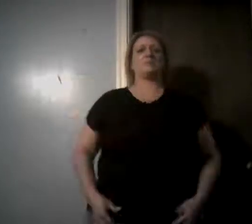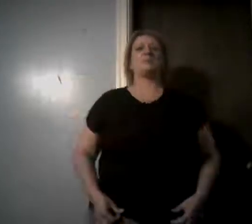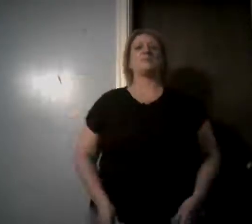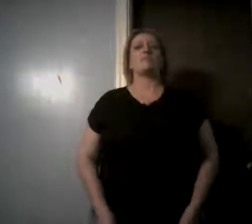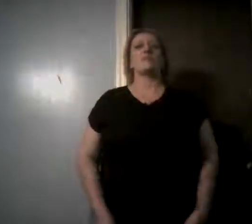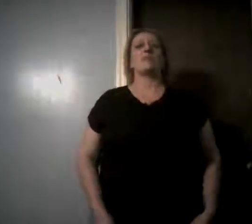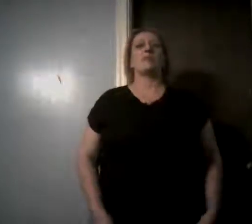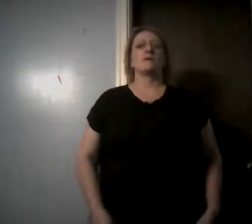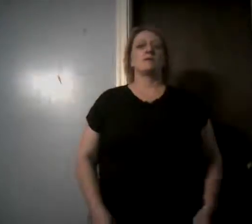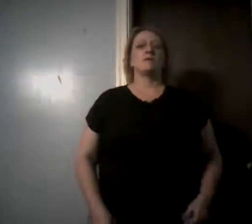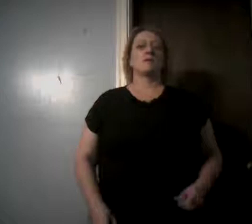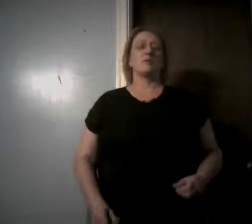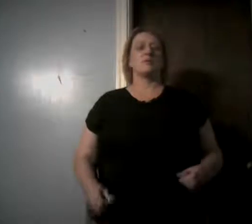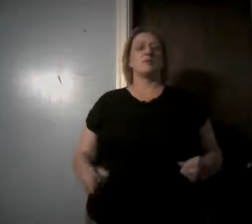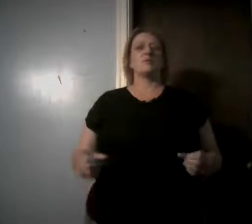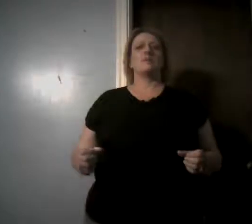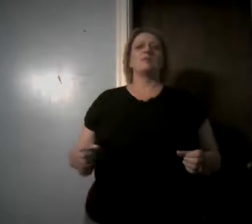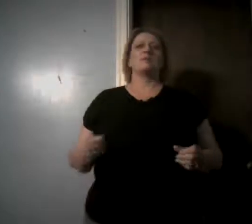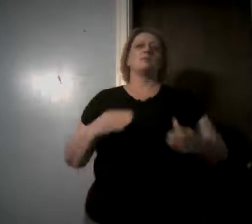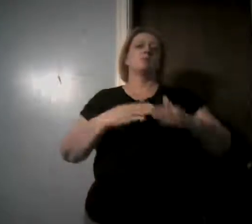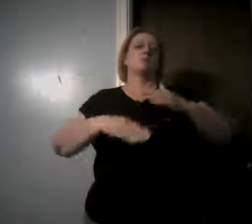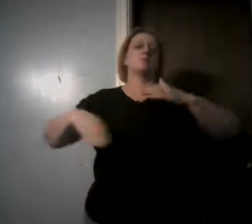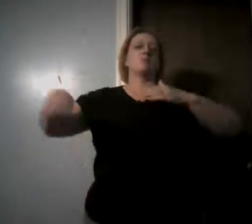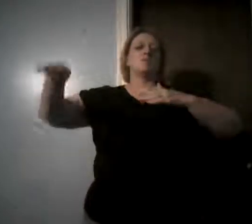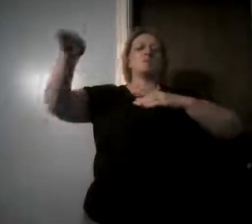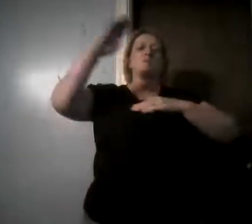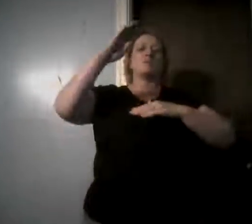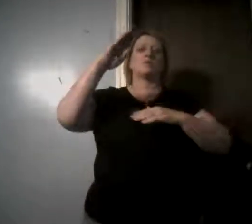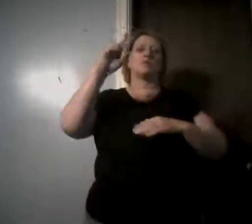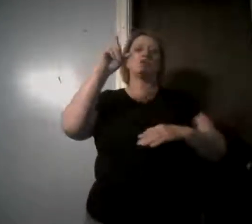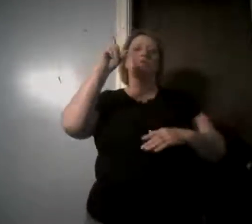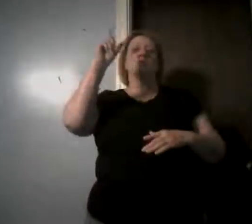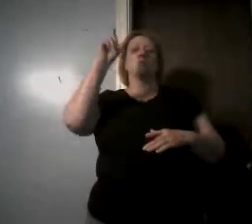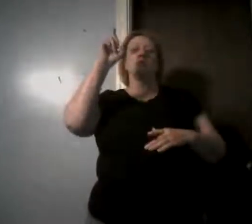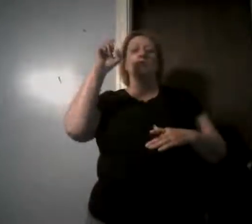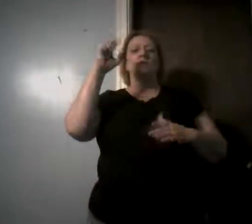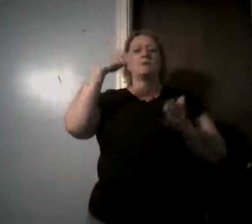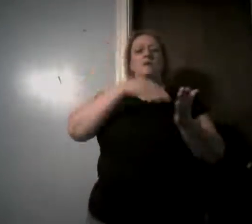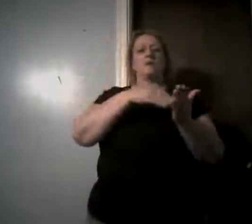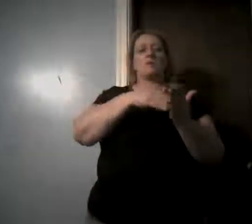Over 100 million cases of this fever occur worldwide.